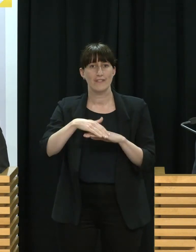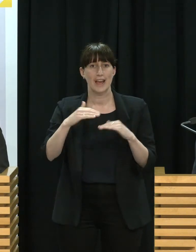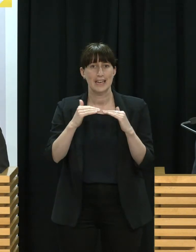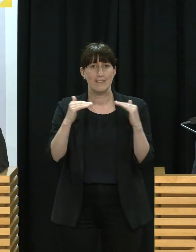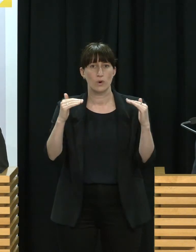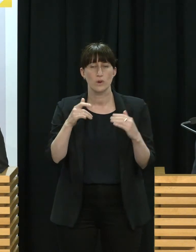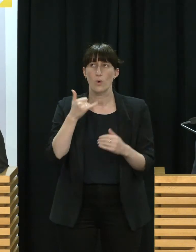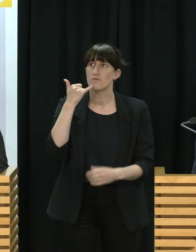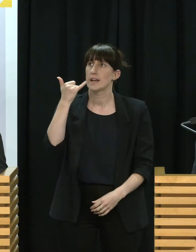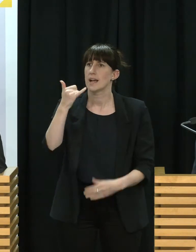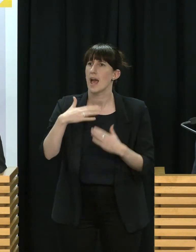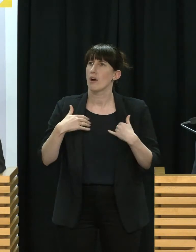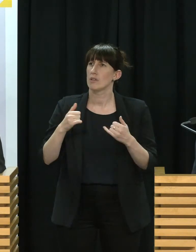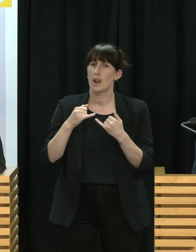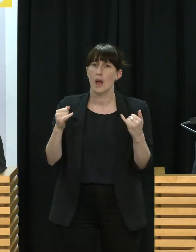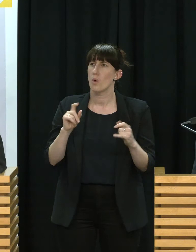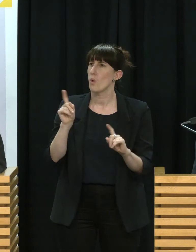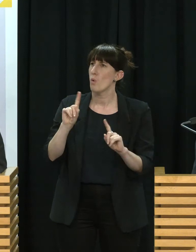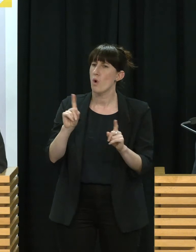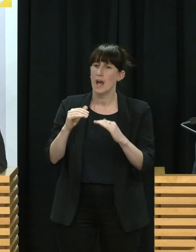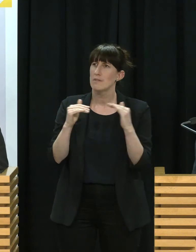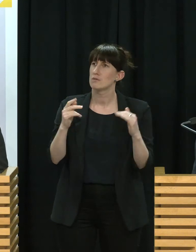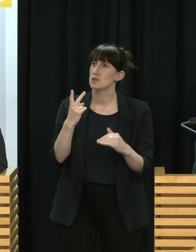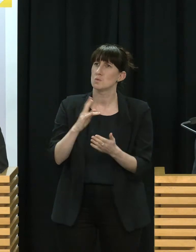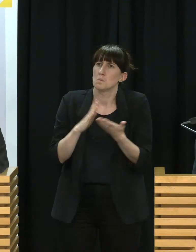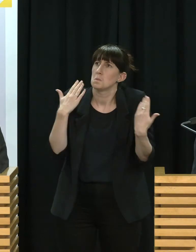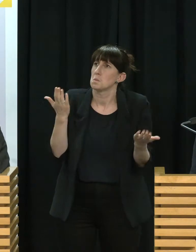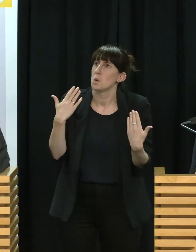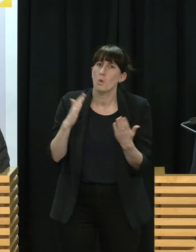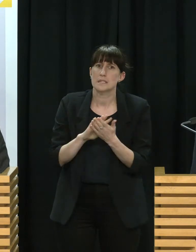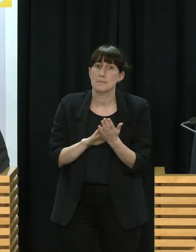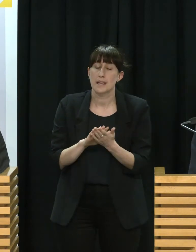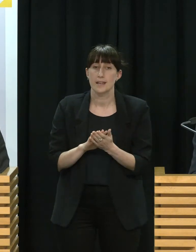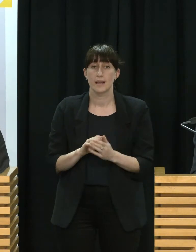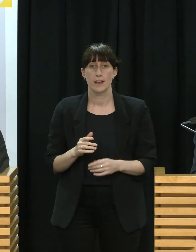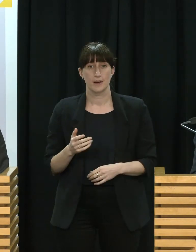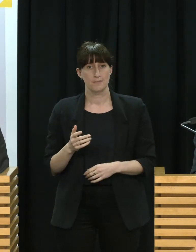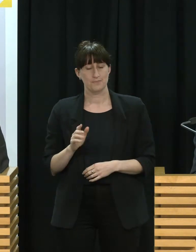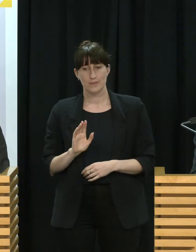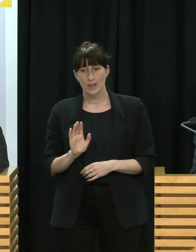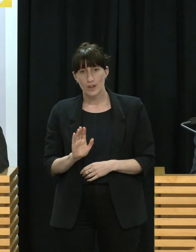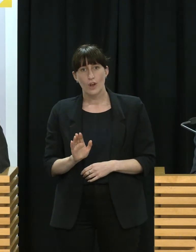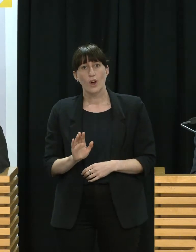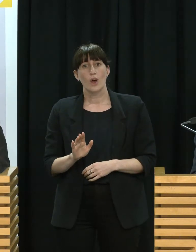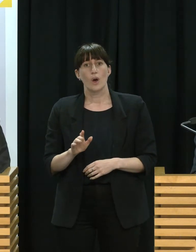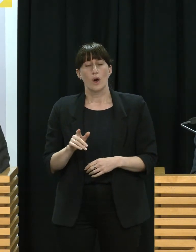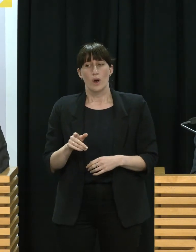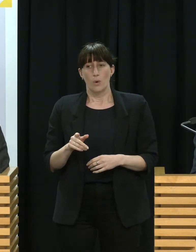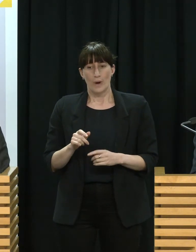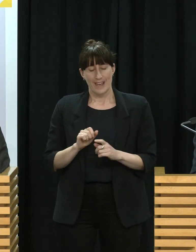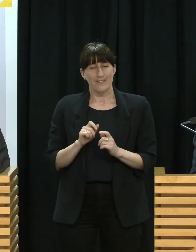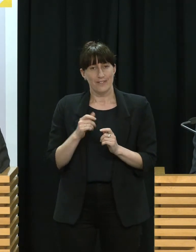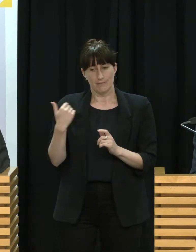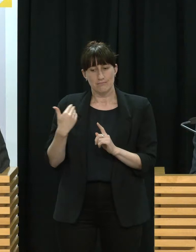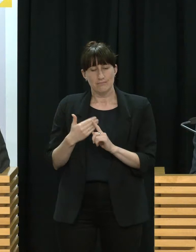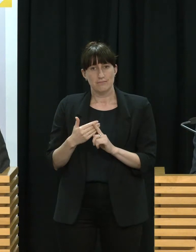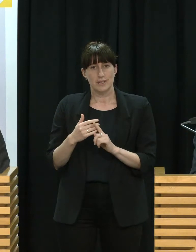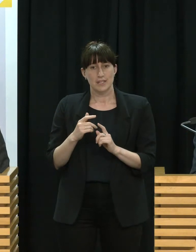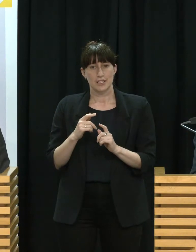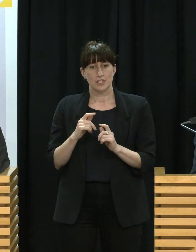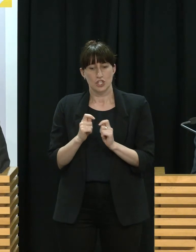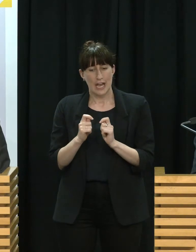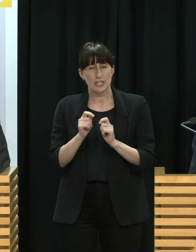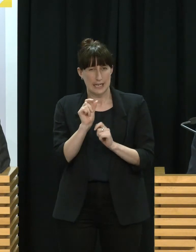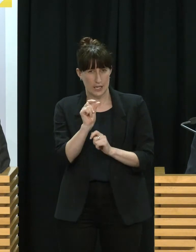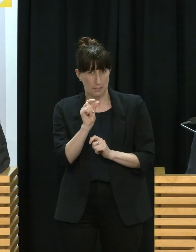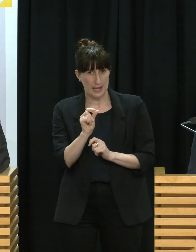there is for people to not be clear about what's expected of them depending on which alert level you're at. But we have made refinements to the alert levels as we've gone along,